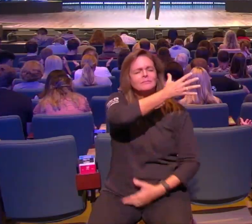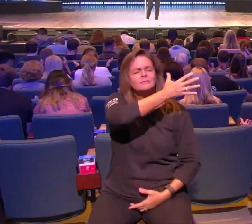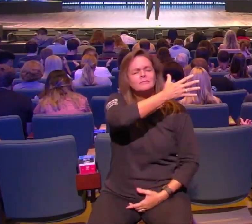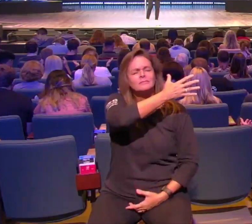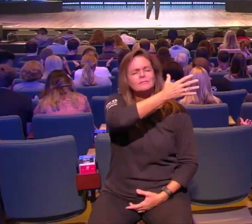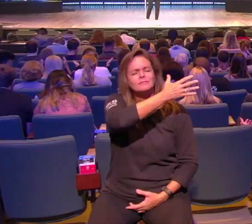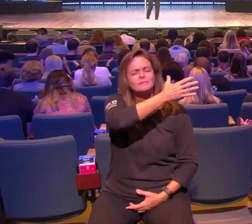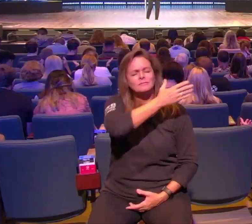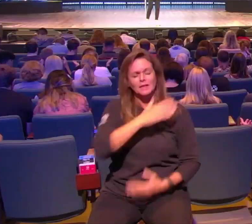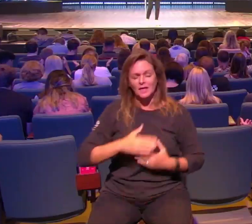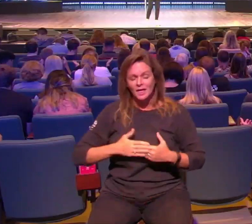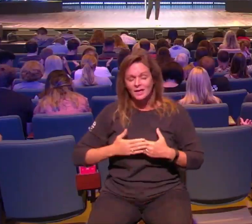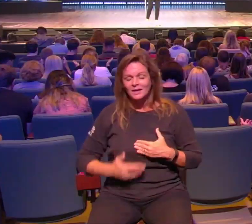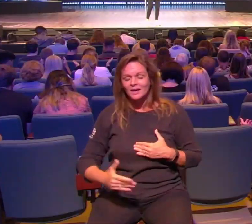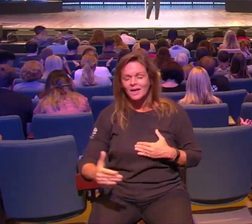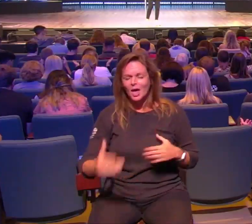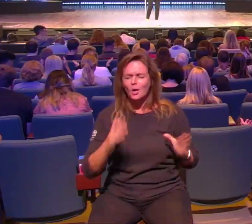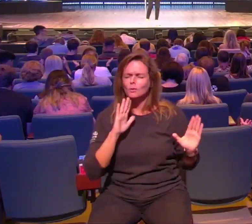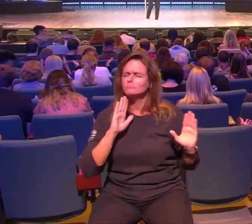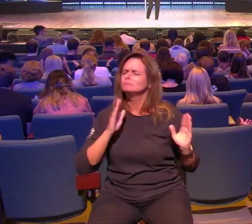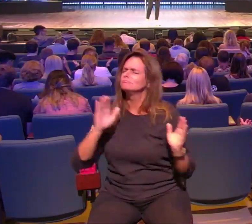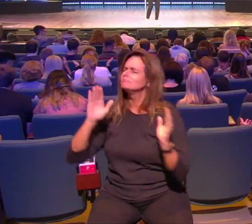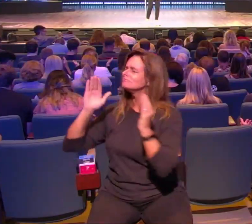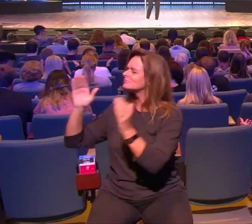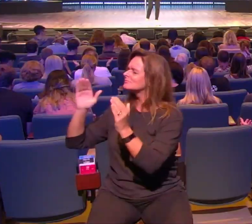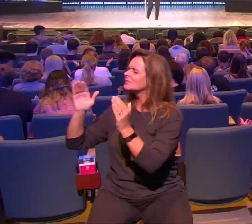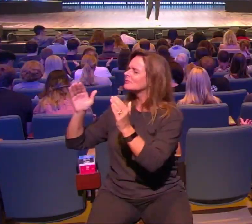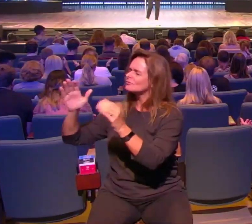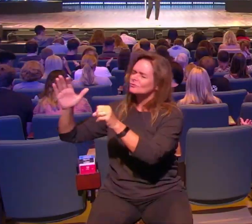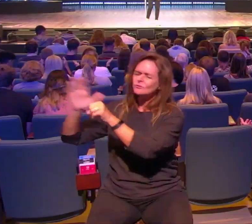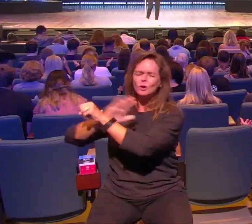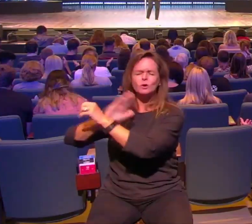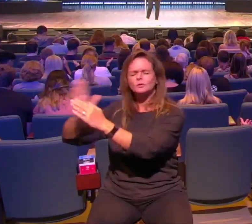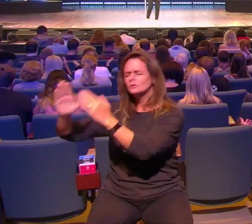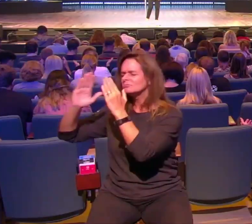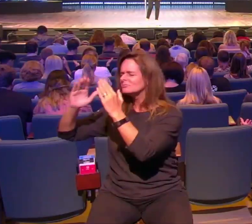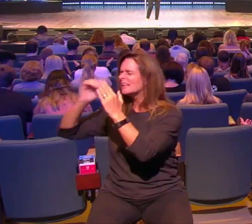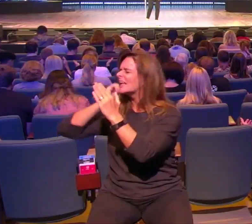And from this day forward, I will live for you. I will live for you. All the days of my life. All the